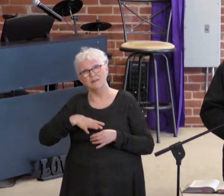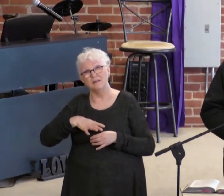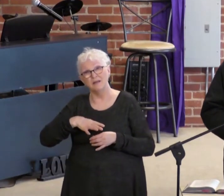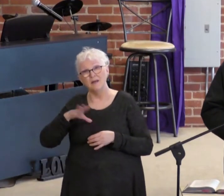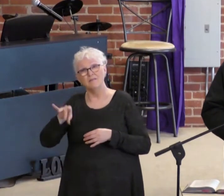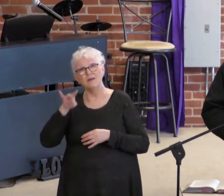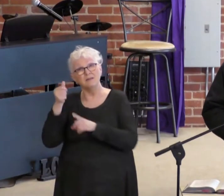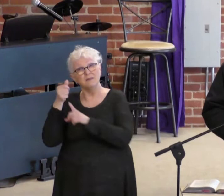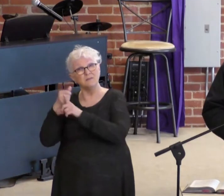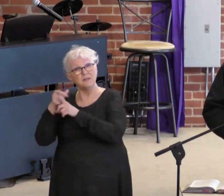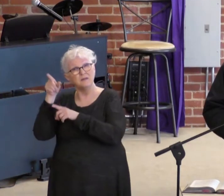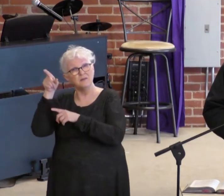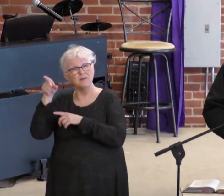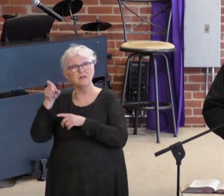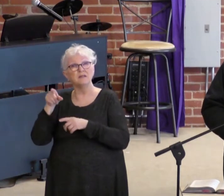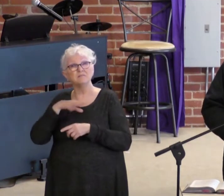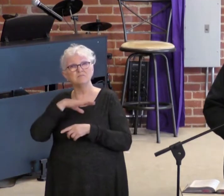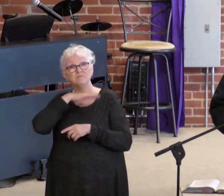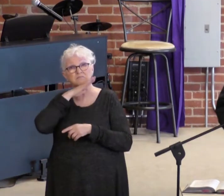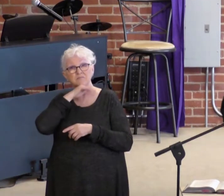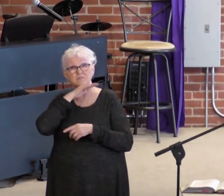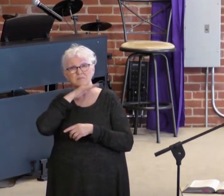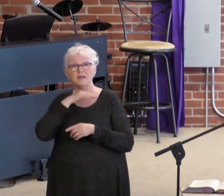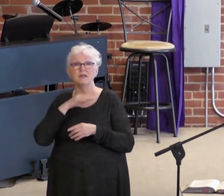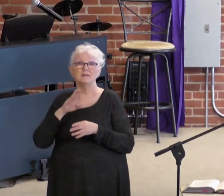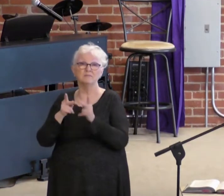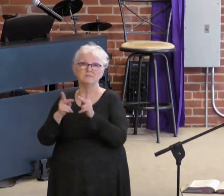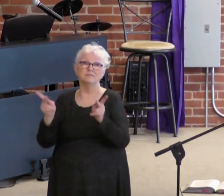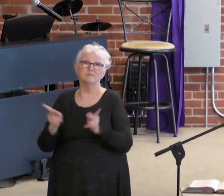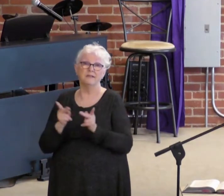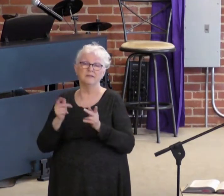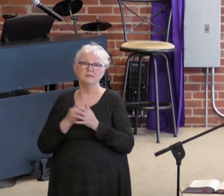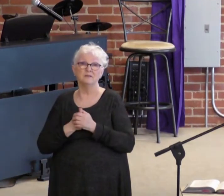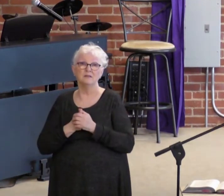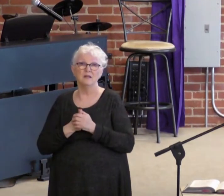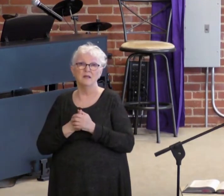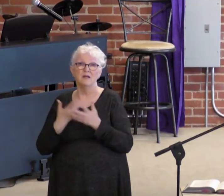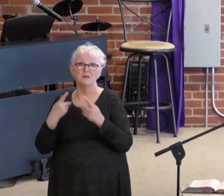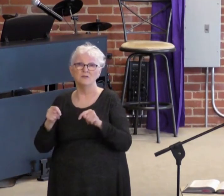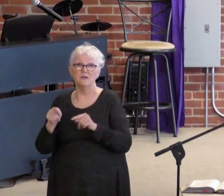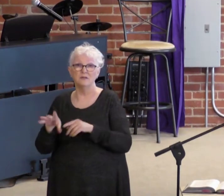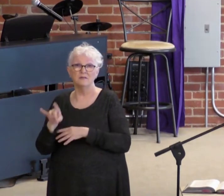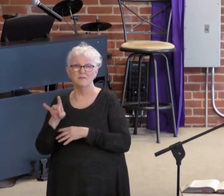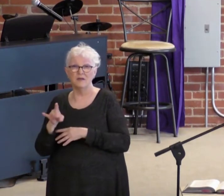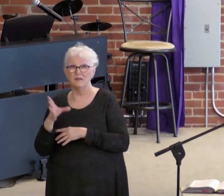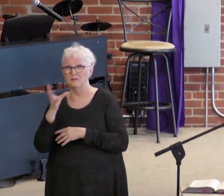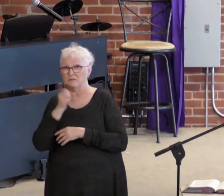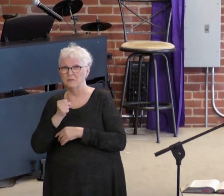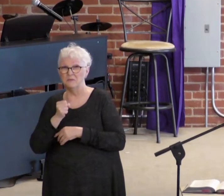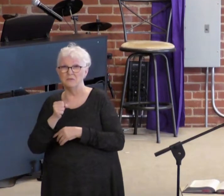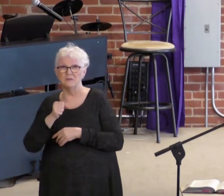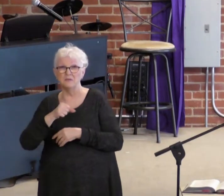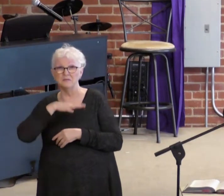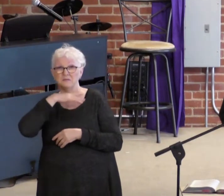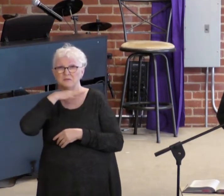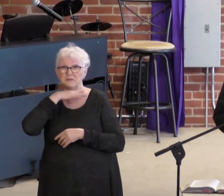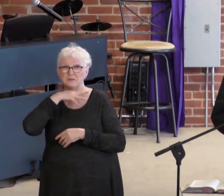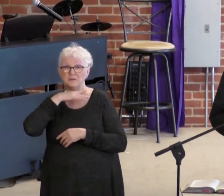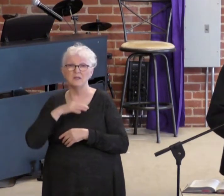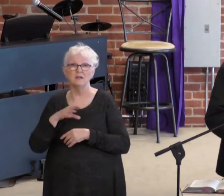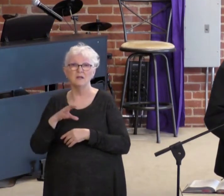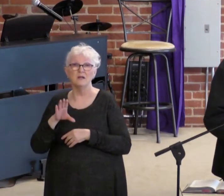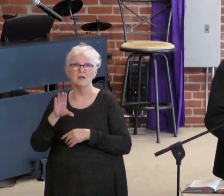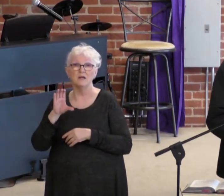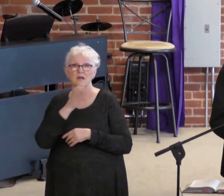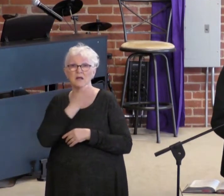corn. Maybe find an old, dirty, muddy corn cob with just a kernel of corn.